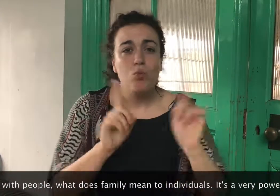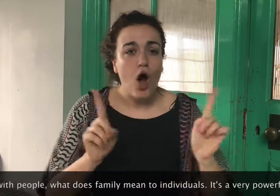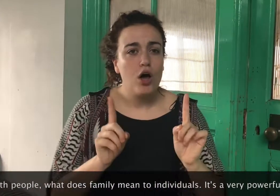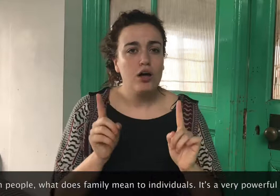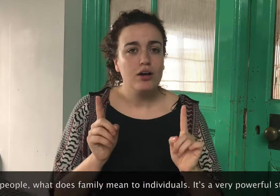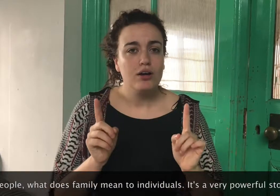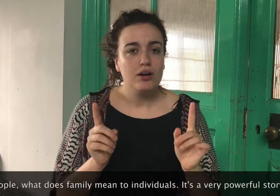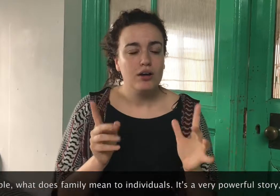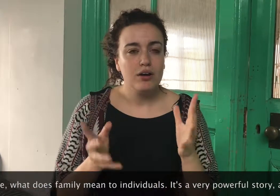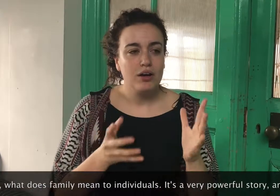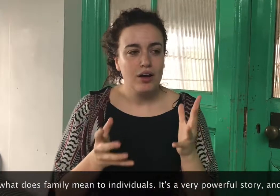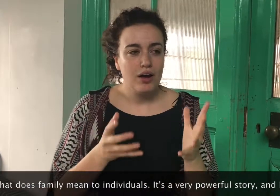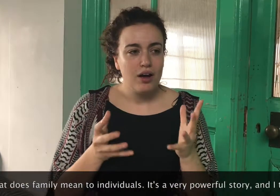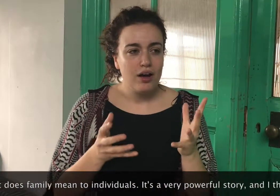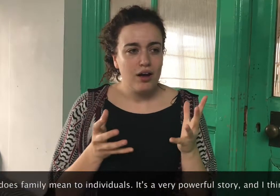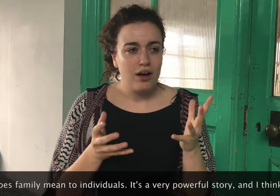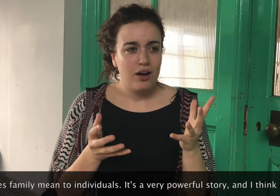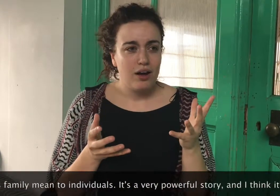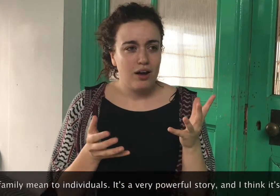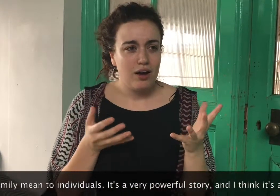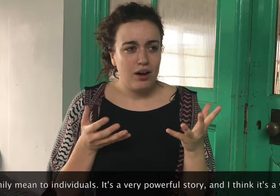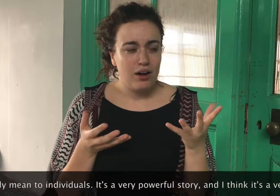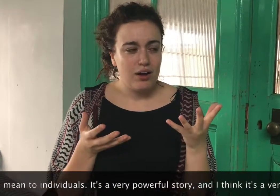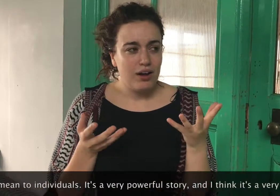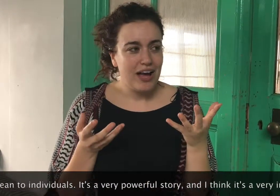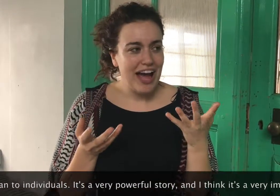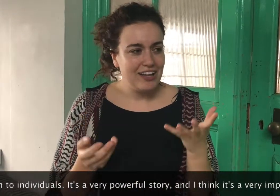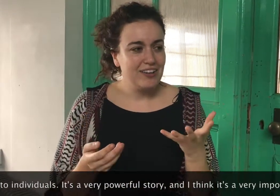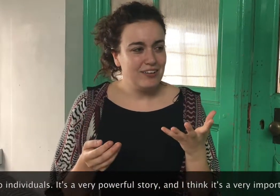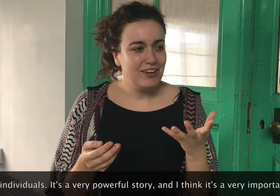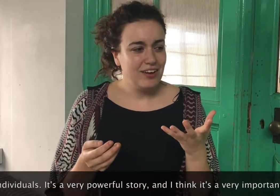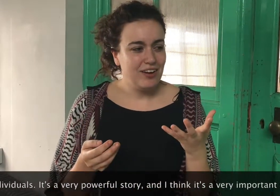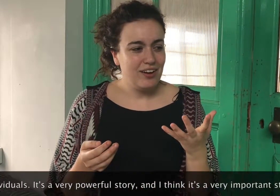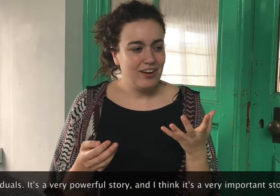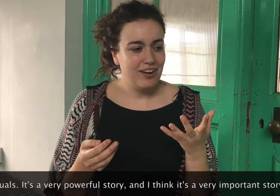You know, what it means to be with people, what does family mean to individuals?